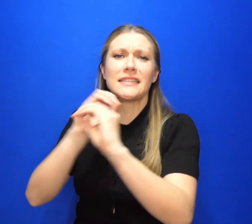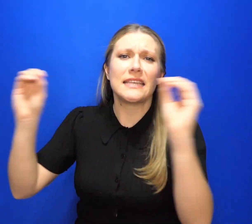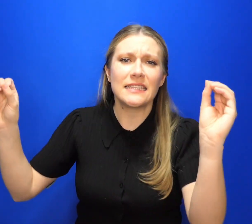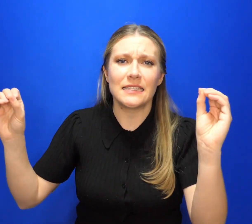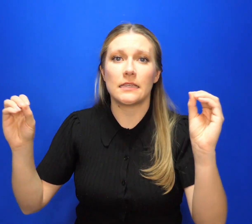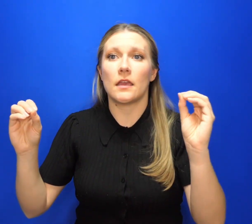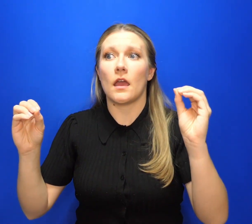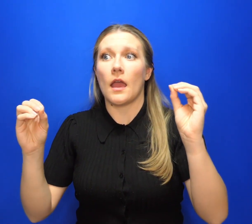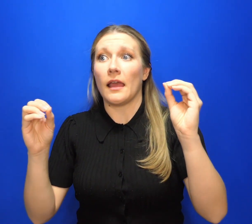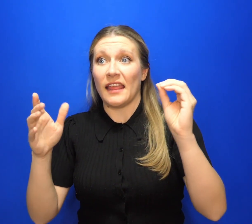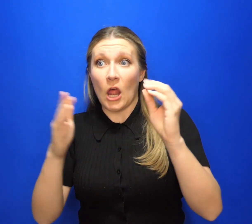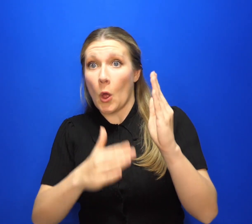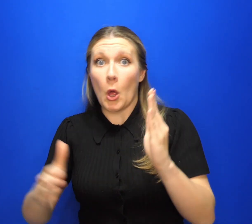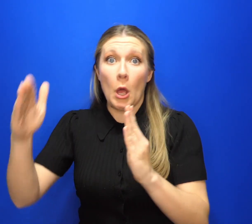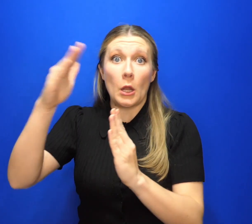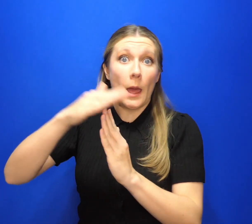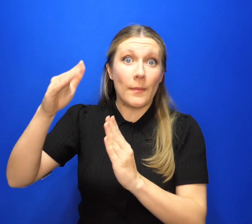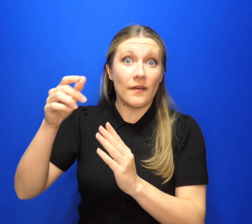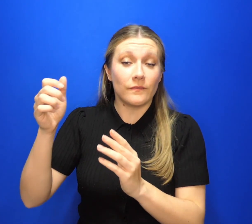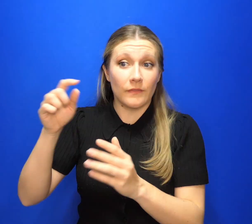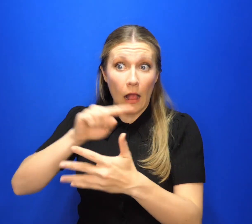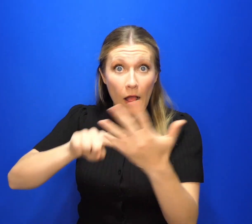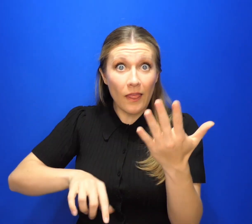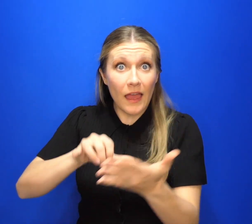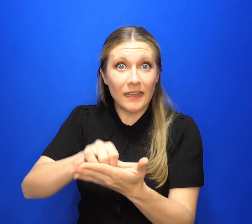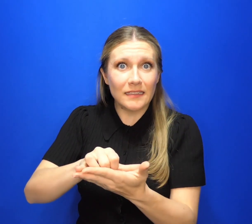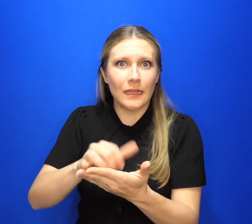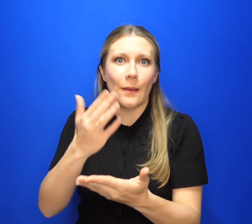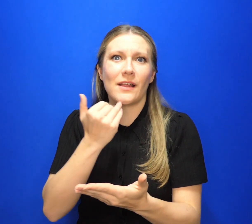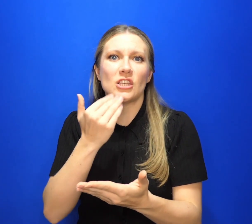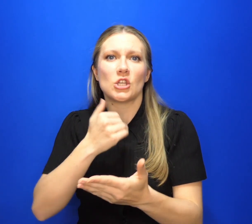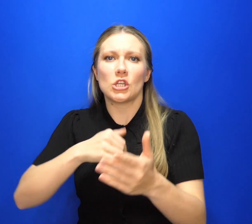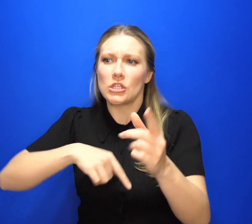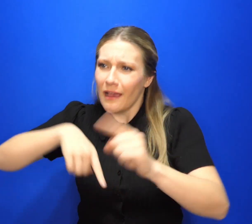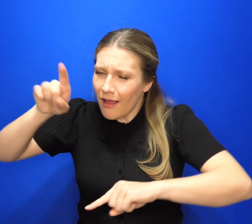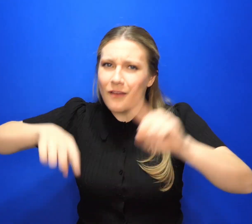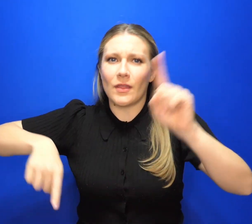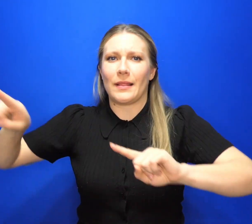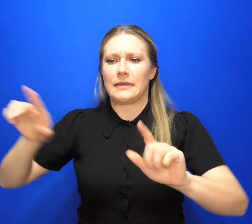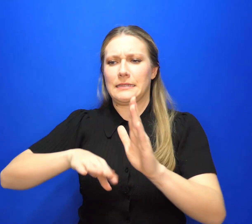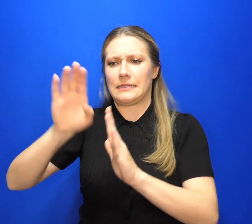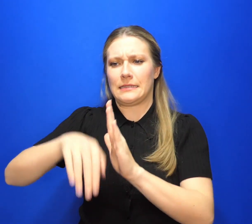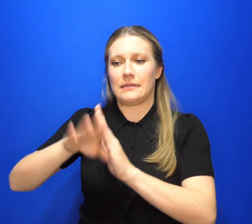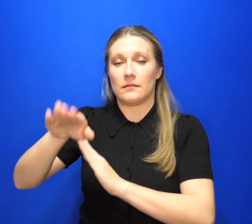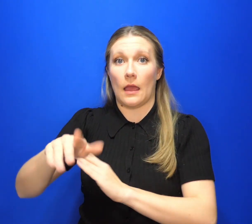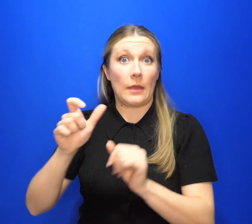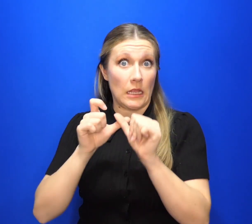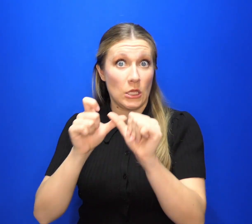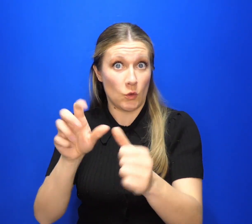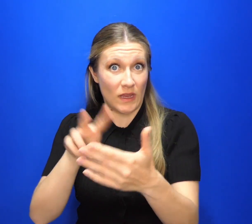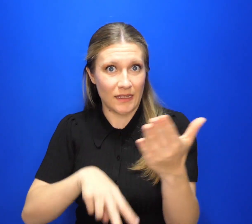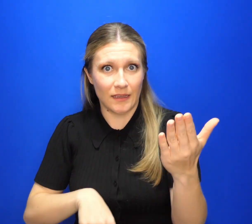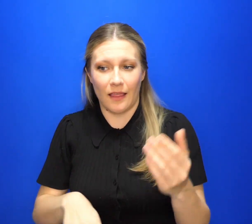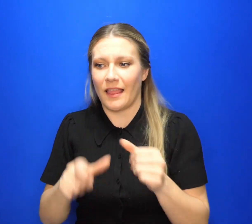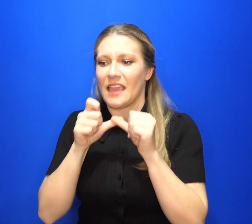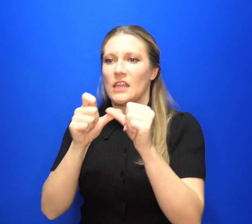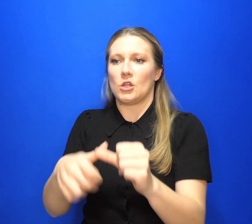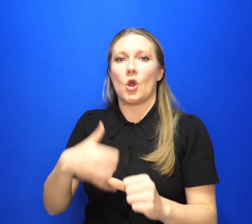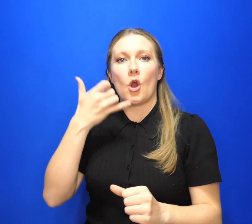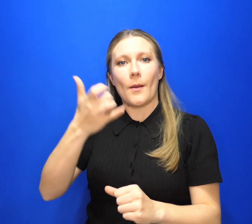and on top of all that, blood sugars all over the place. Yeah. Yeah. Let me keep reading. I kept calling my doctor when numbers didn't make sense,